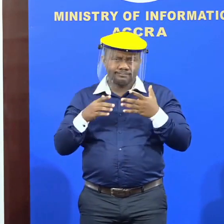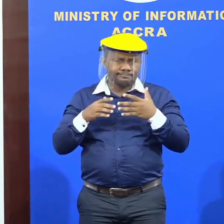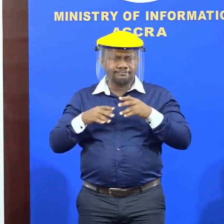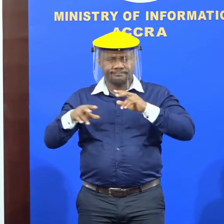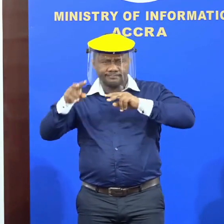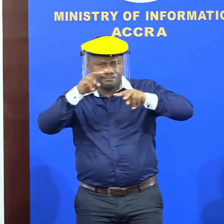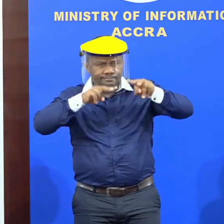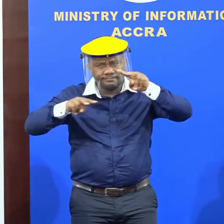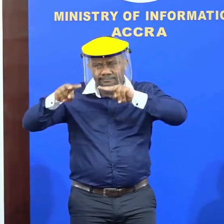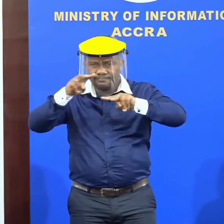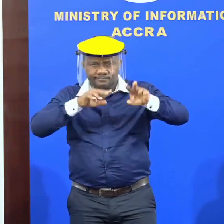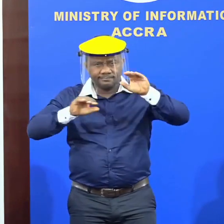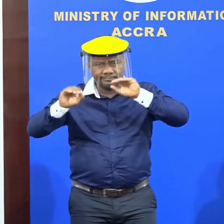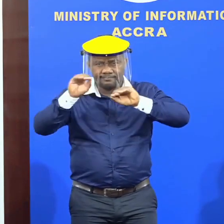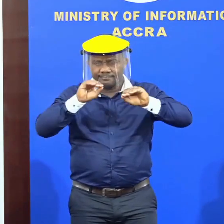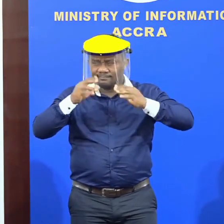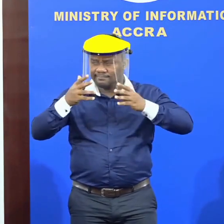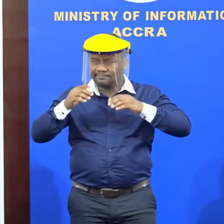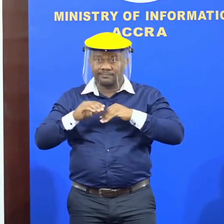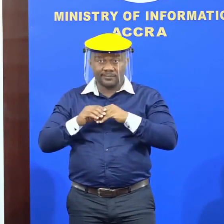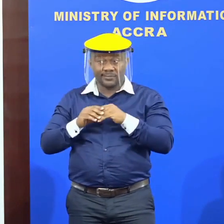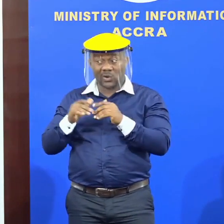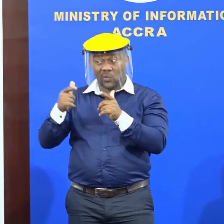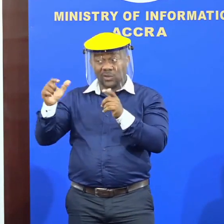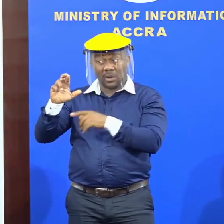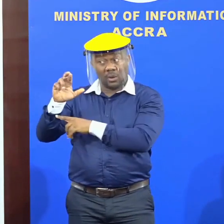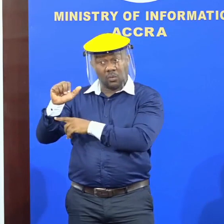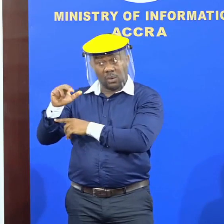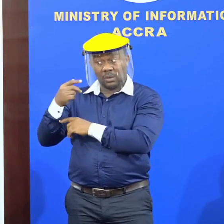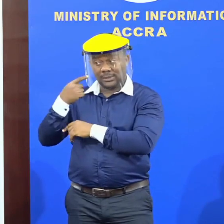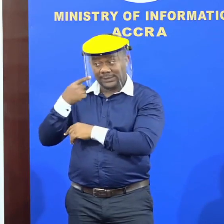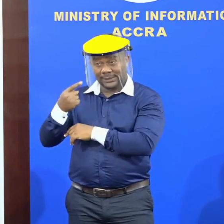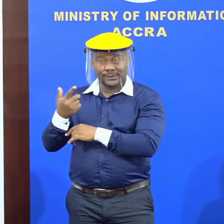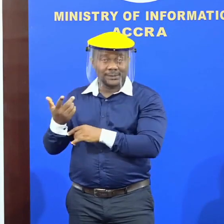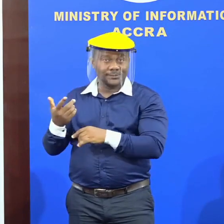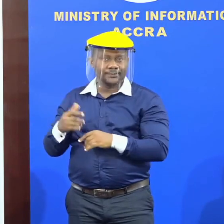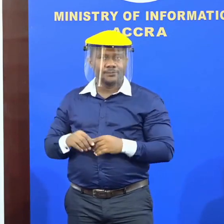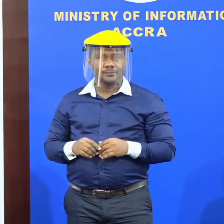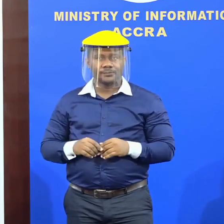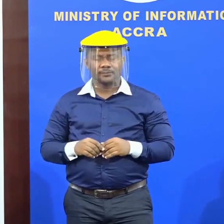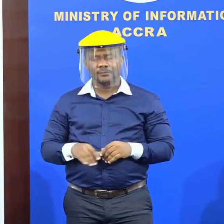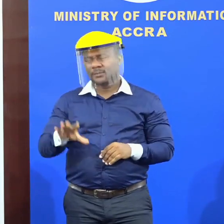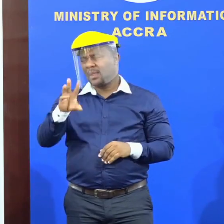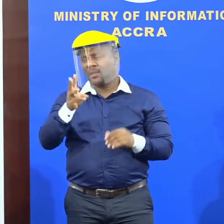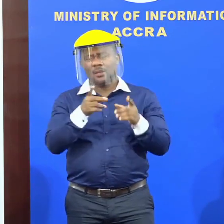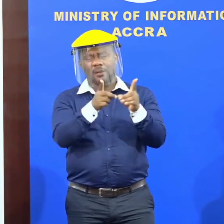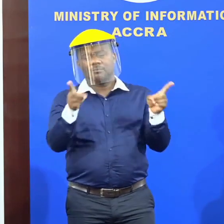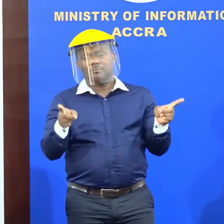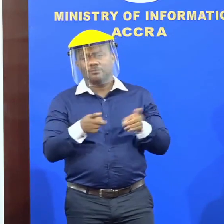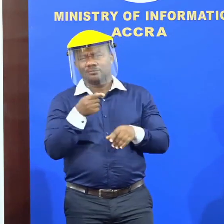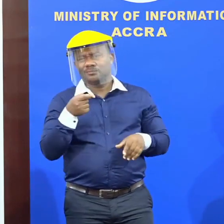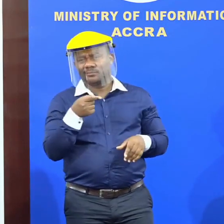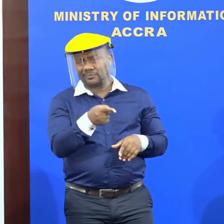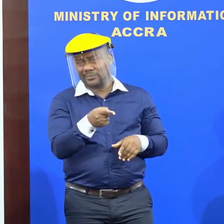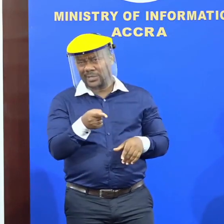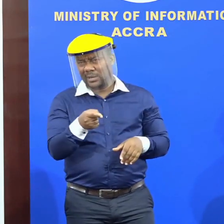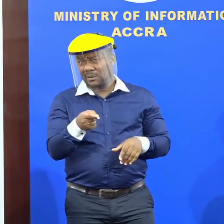I said, the adherent protocol on face masks in Greater Accra region. We have 6 target districts, which are the current